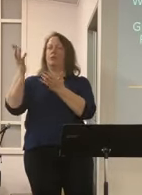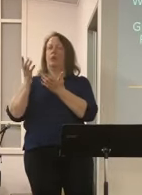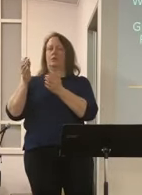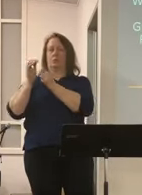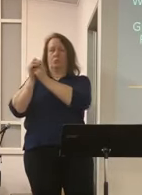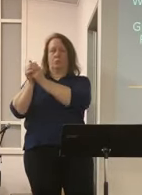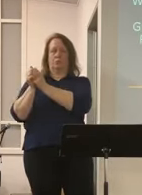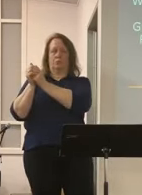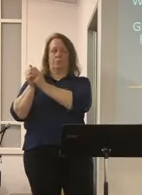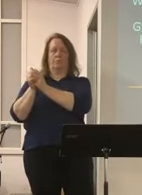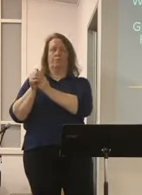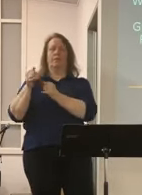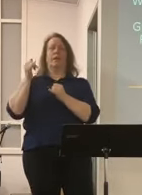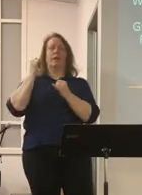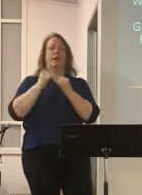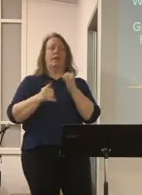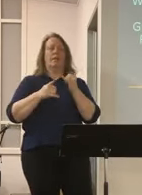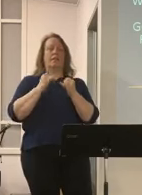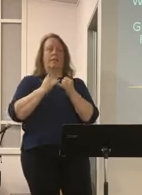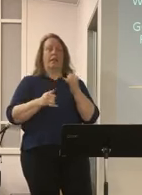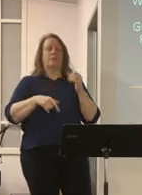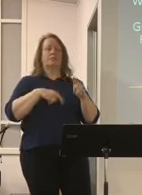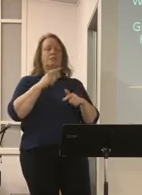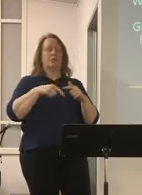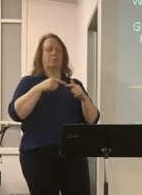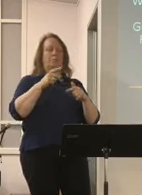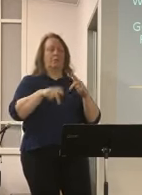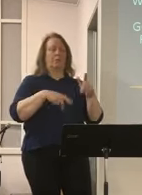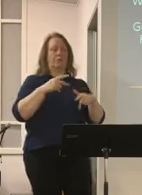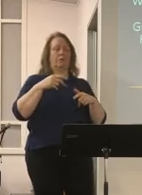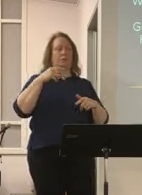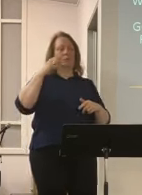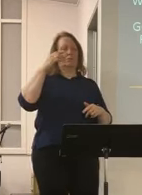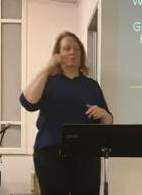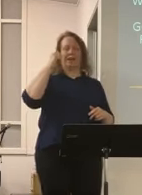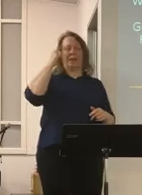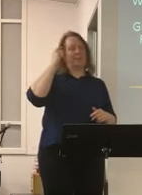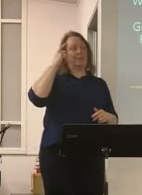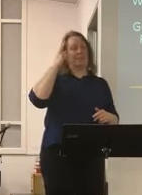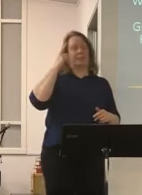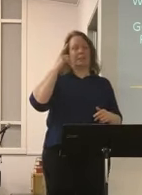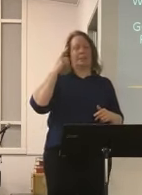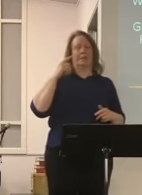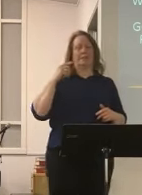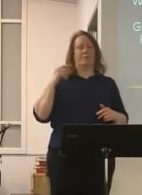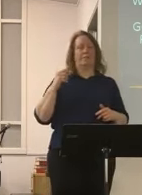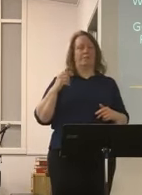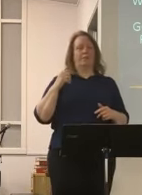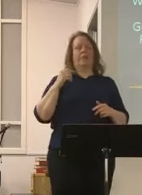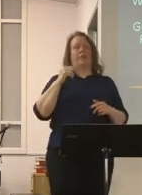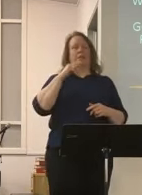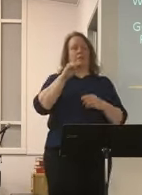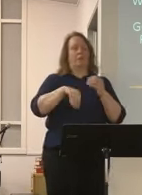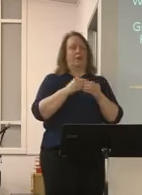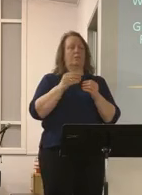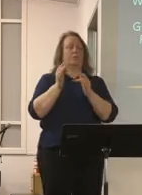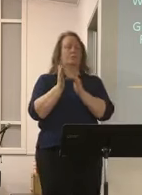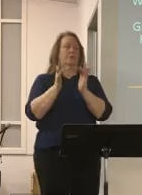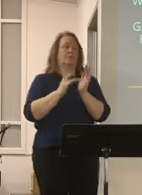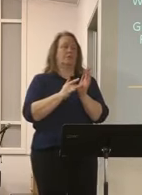lastly, when people are confused about the true God and Jesus Christ, when gospel clarity is at stake,